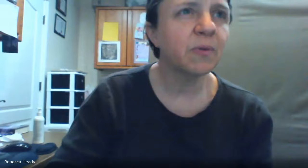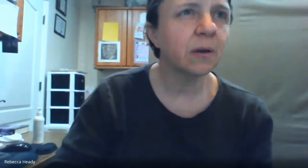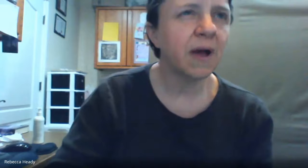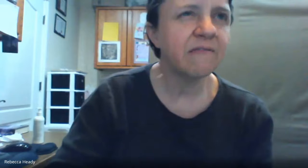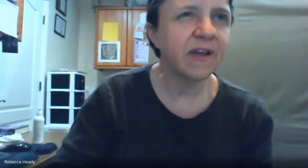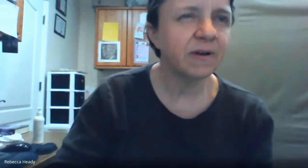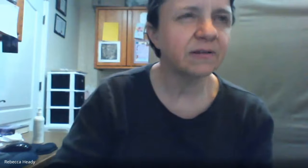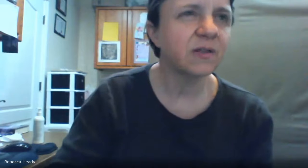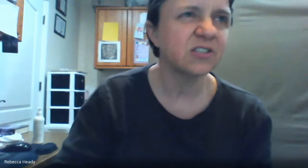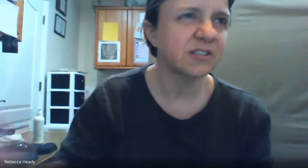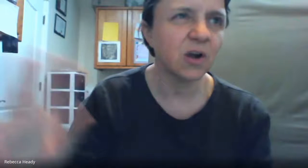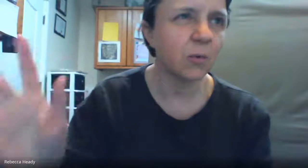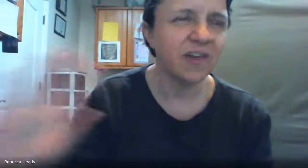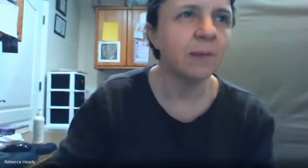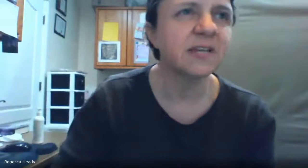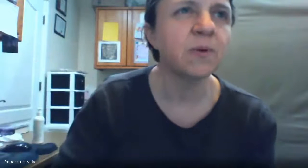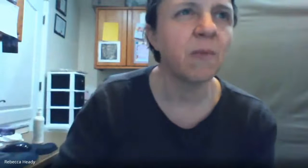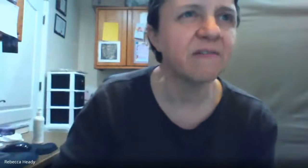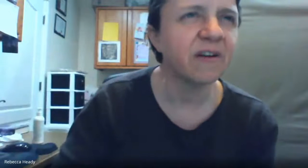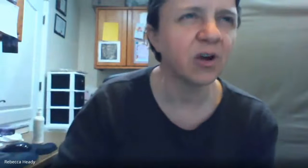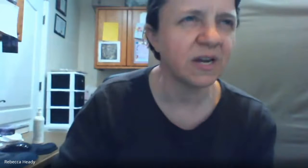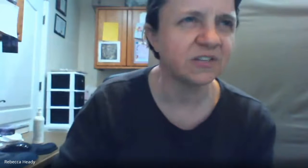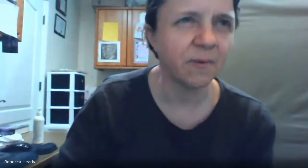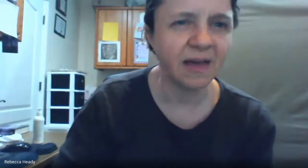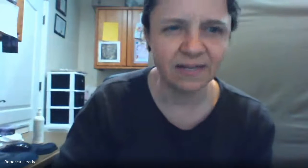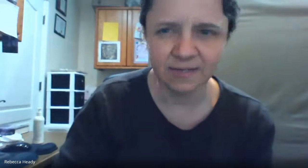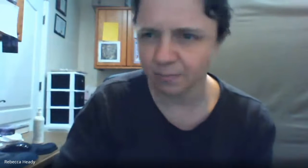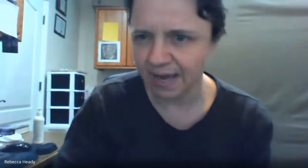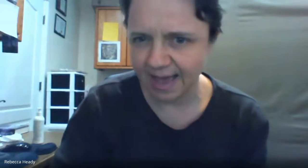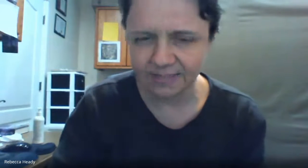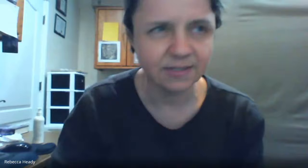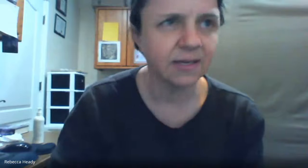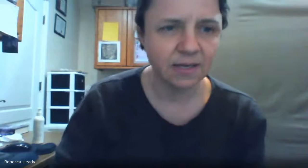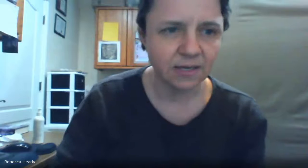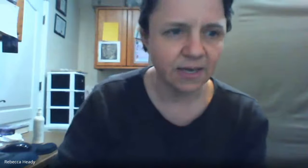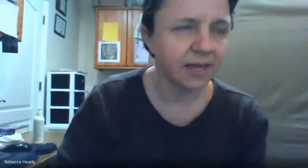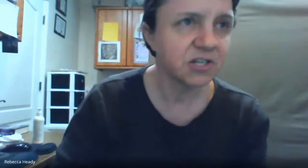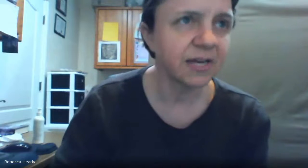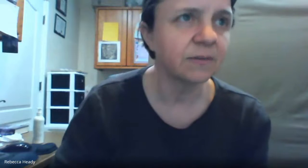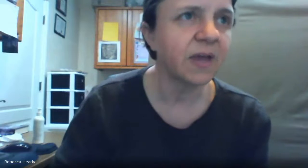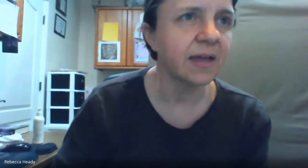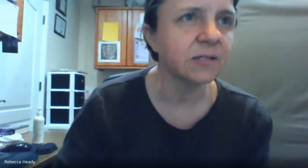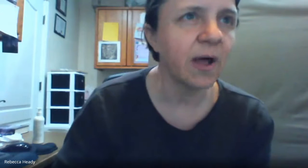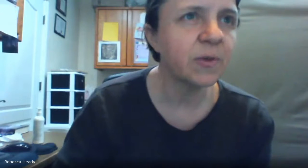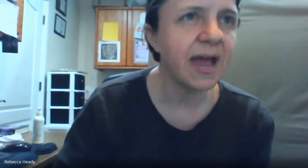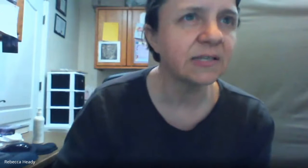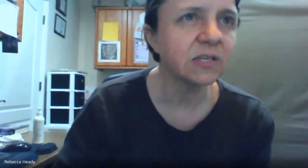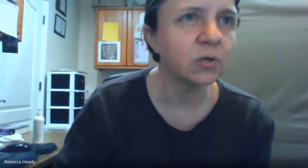pick my favorite. So let's just start with that. I'm just gonna pick my favorite question from that list, and I'm gonna ask Angelique. Okay, so I'm going to ask